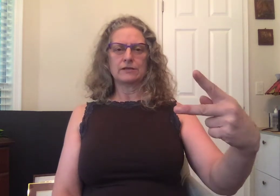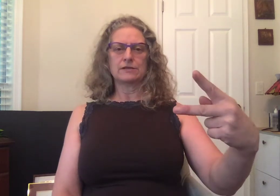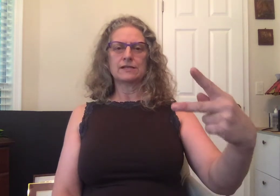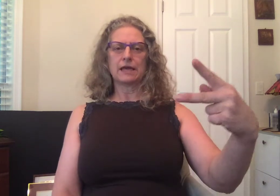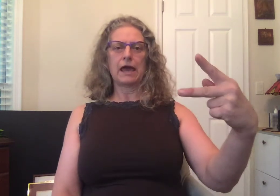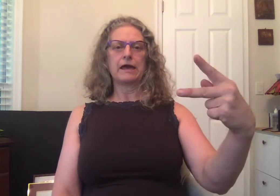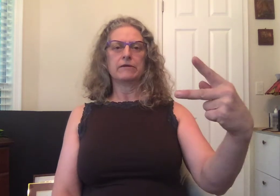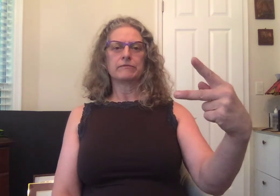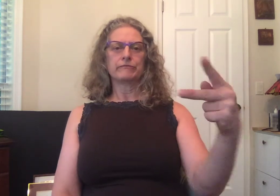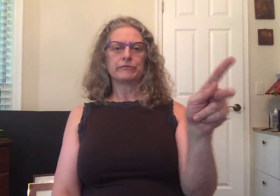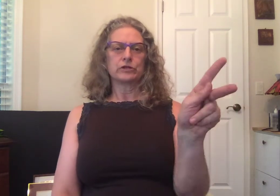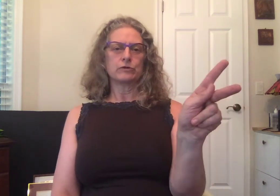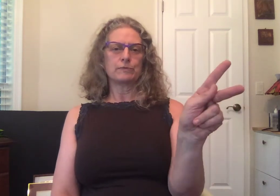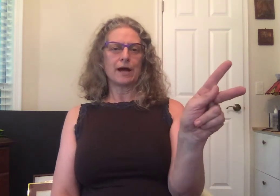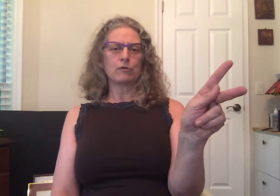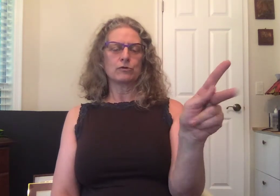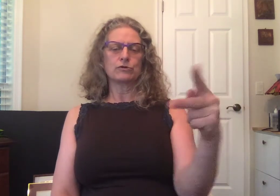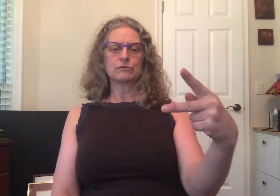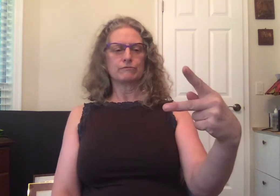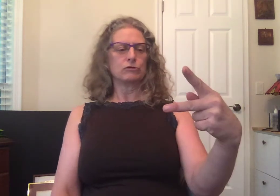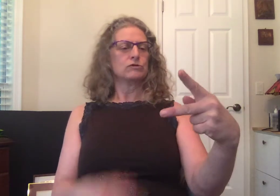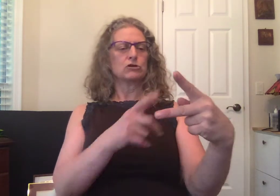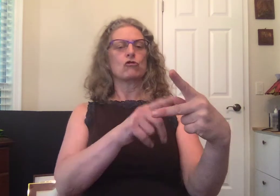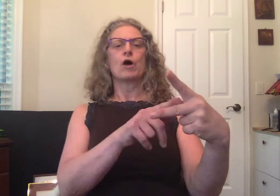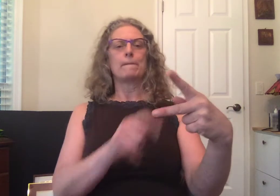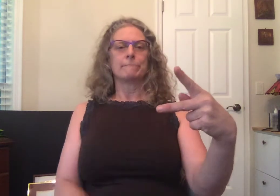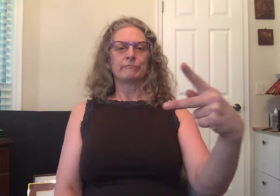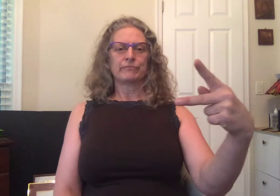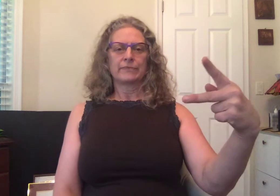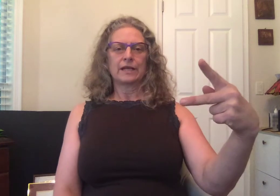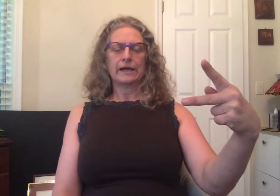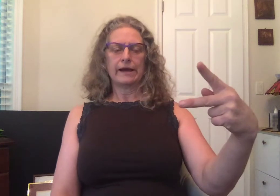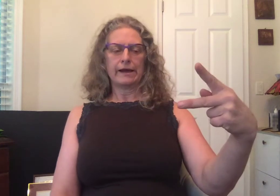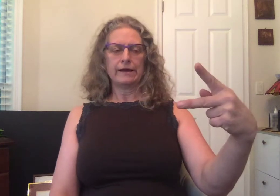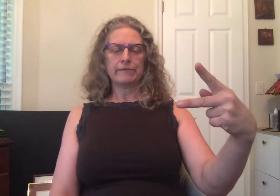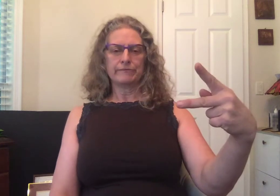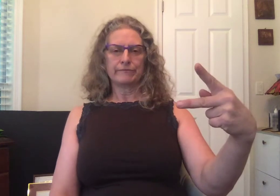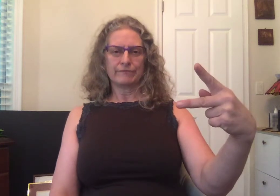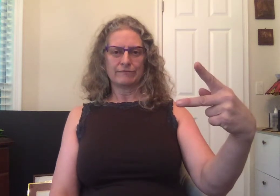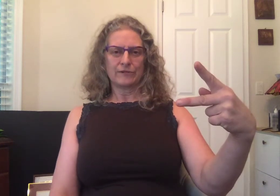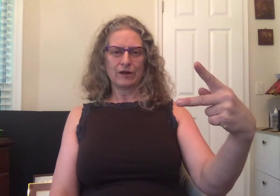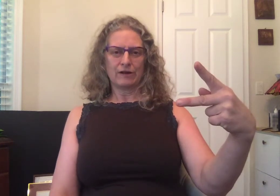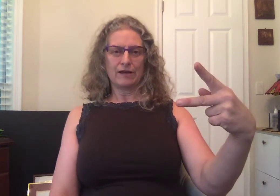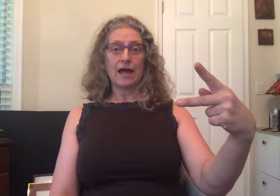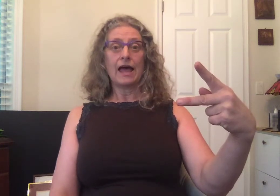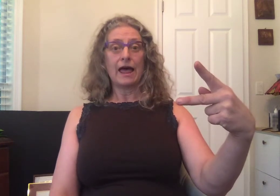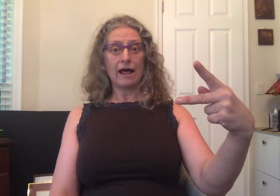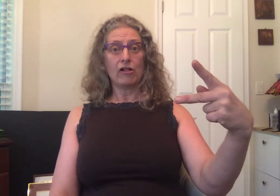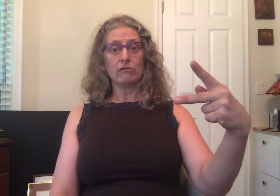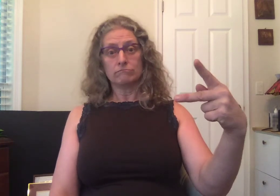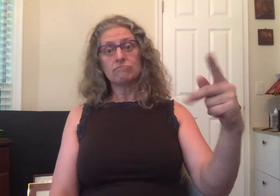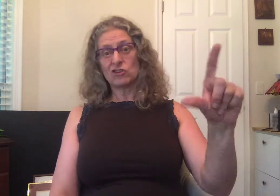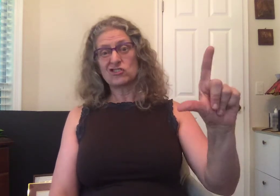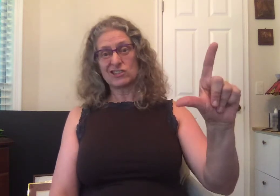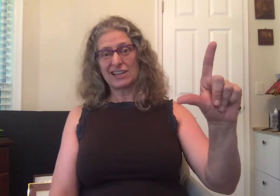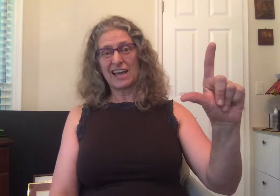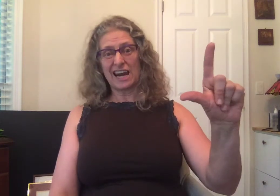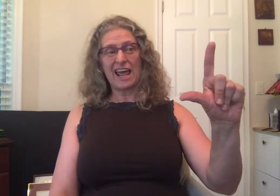That's K. So it's backwards. You see your thumb. K. Okay. L looks just like an